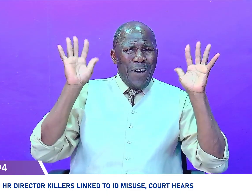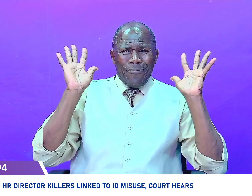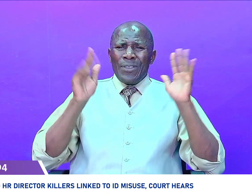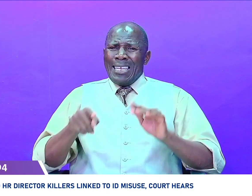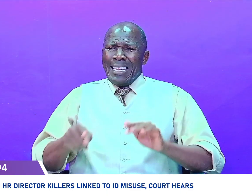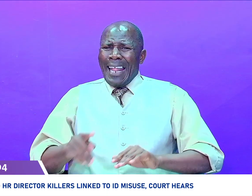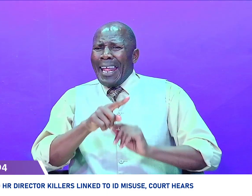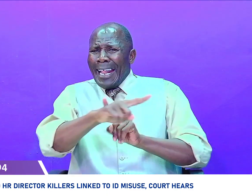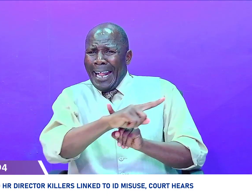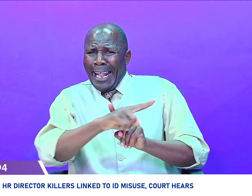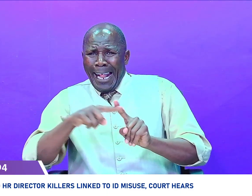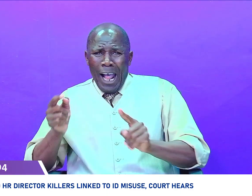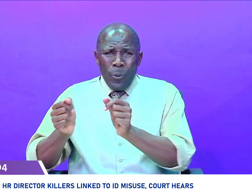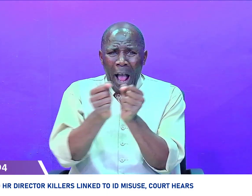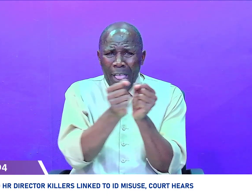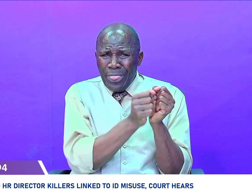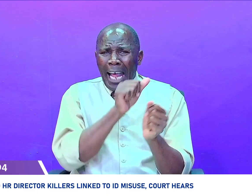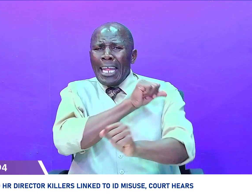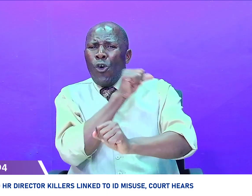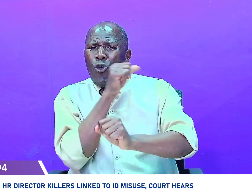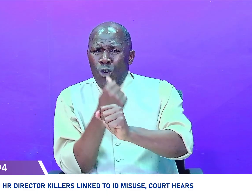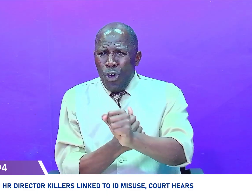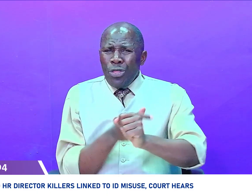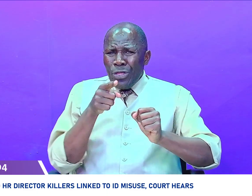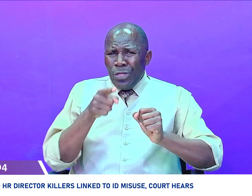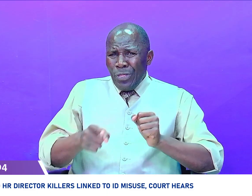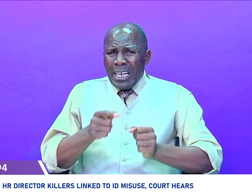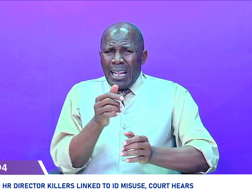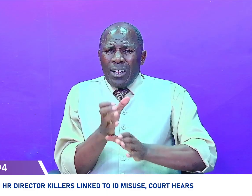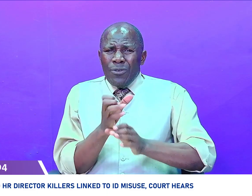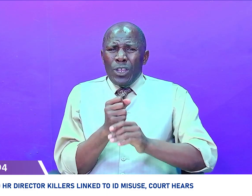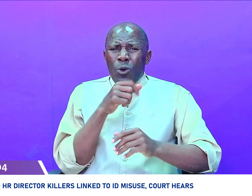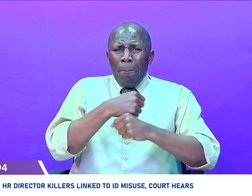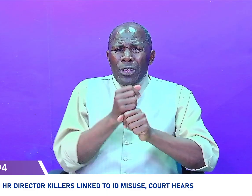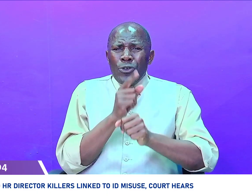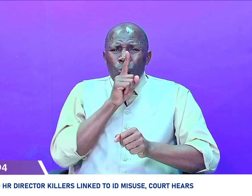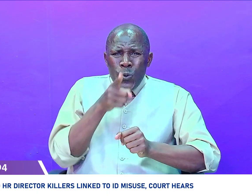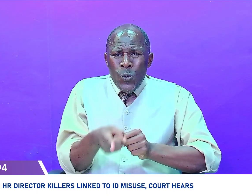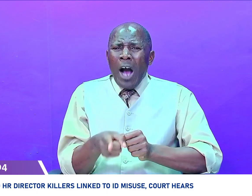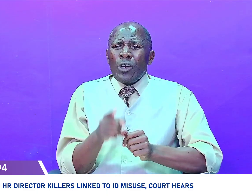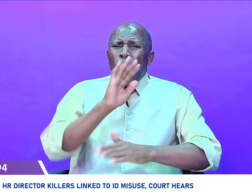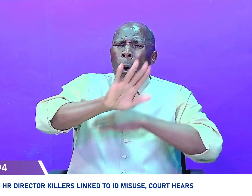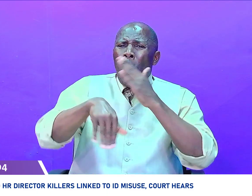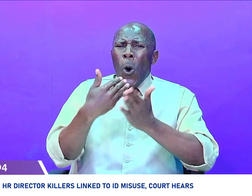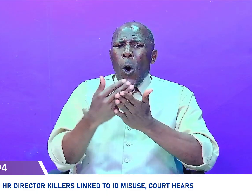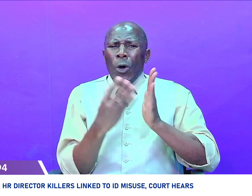leads including allegations of financial transactions linked to the suspects, are being